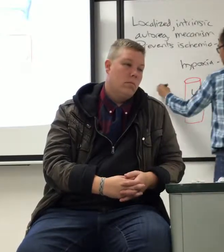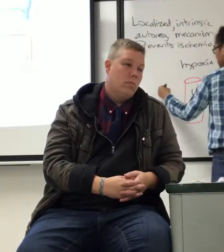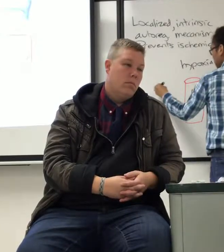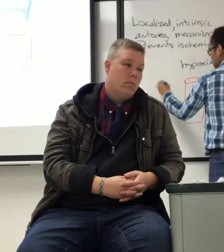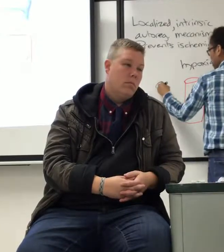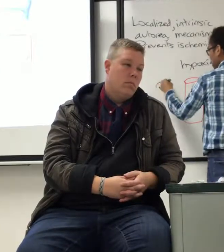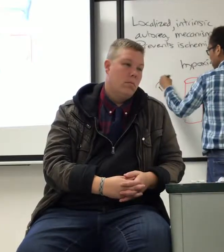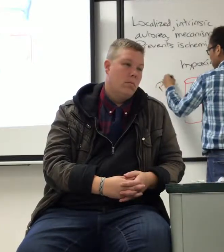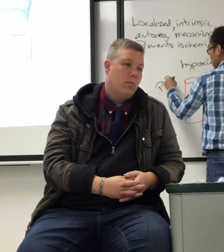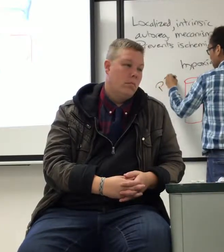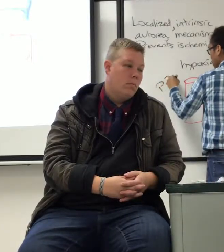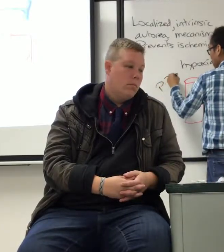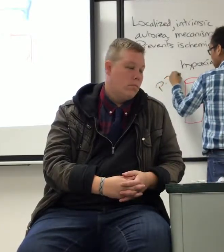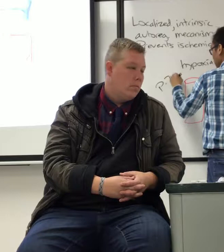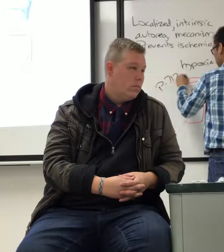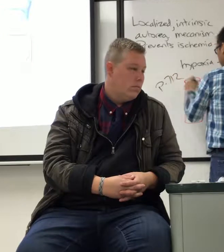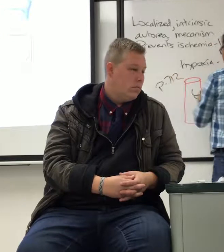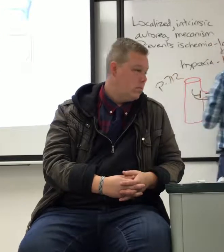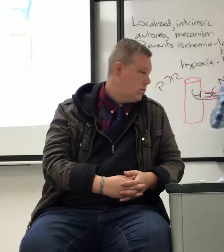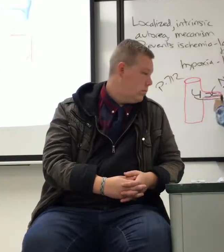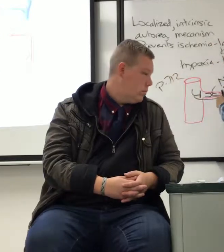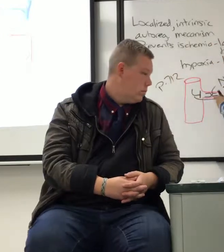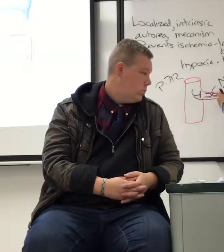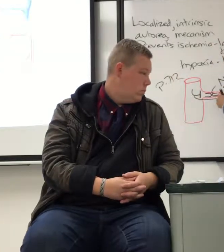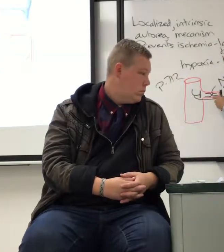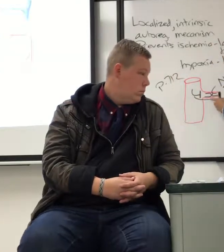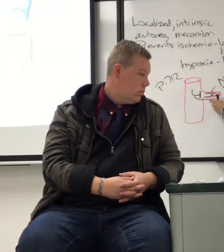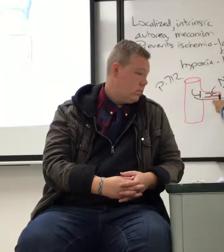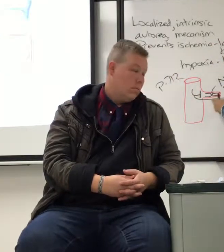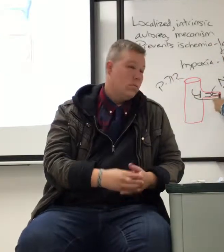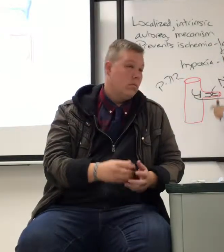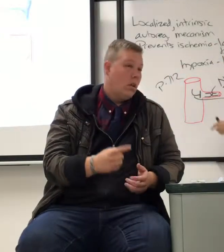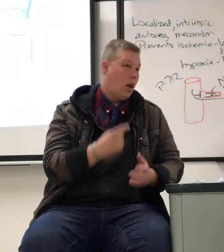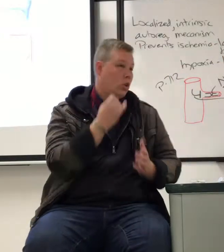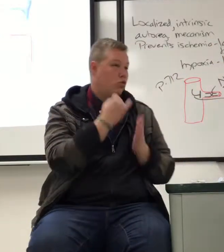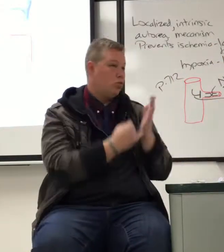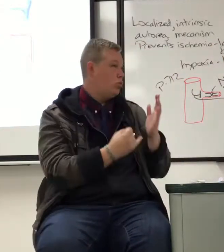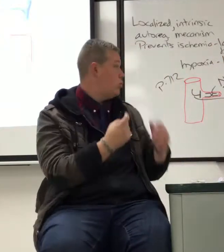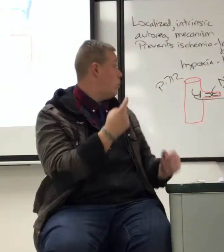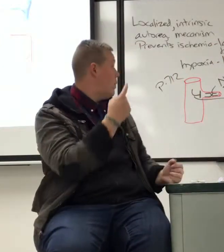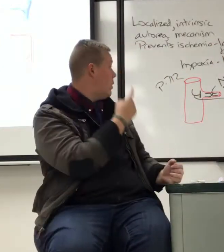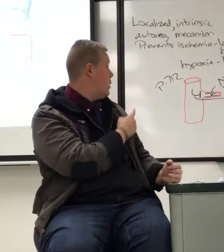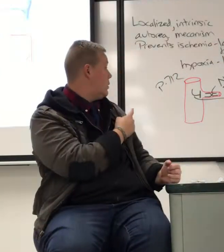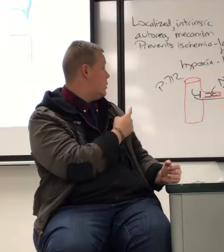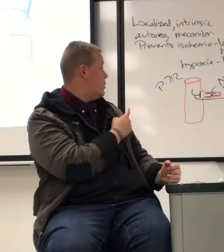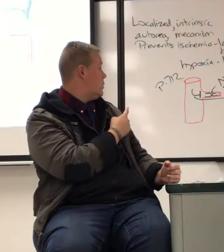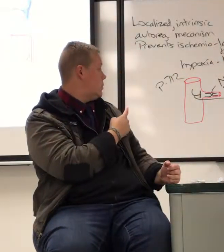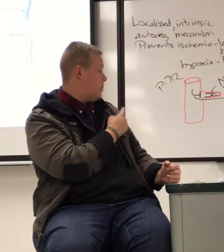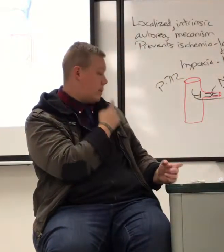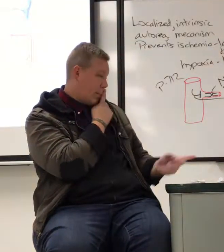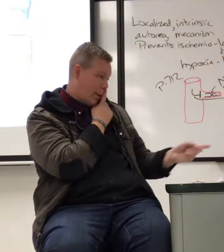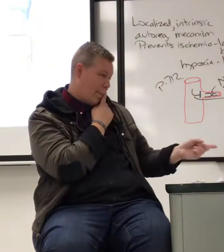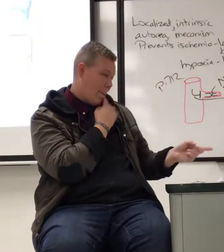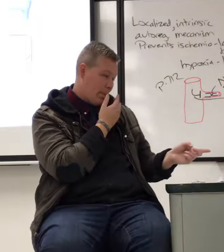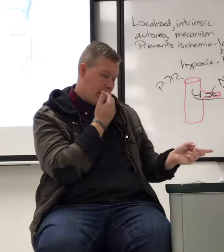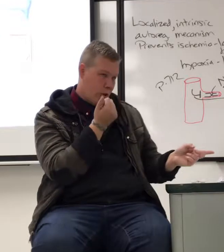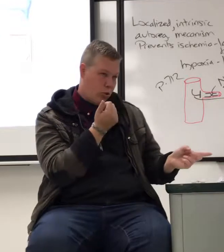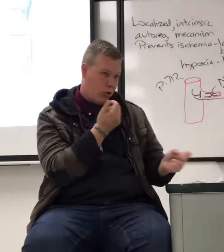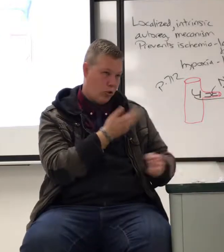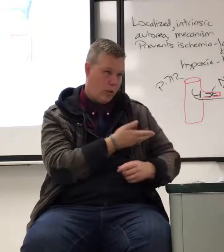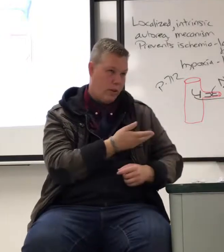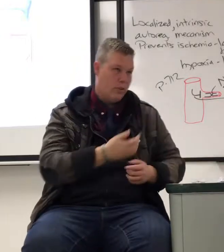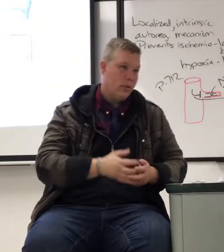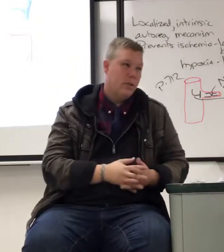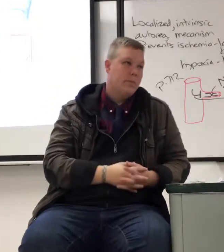In the latest edition. Well, I drew this, but they draw it much better, you know.